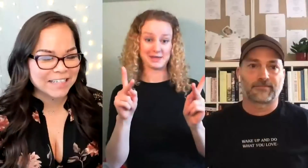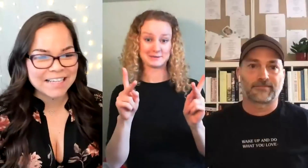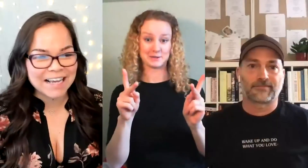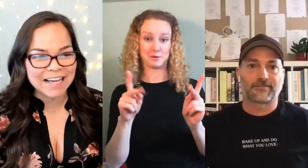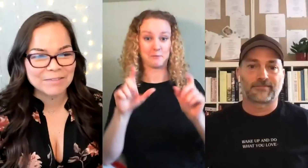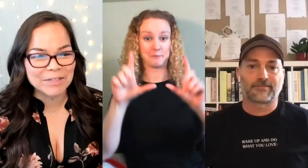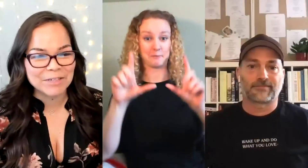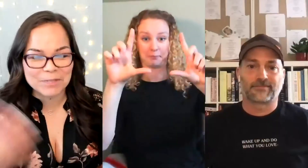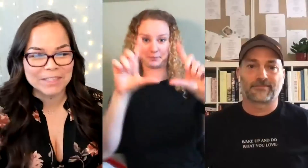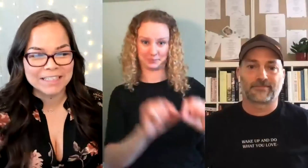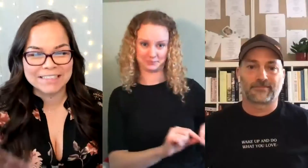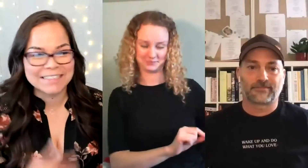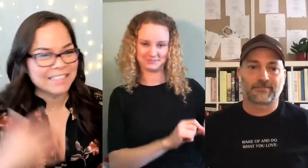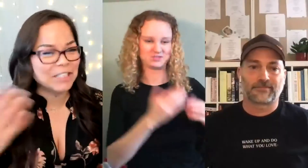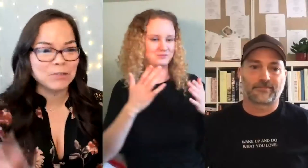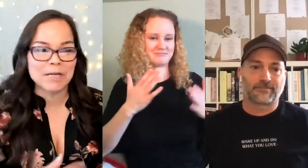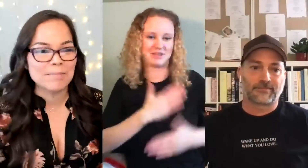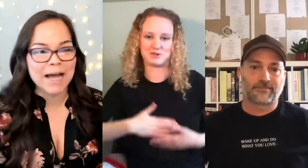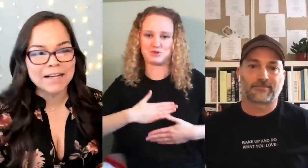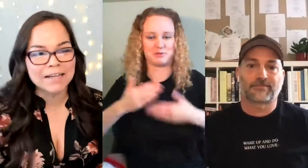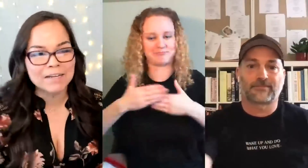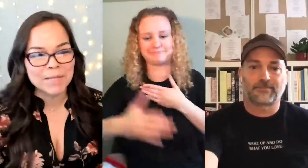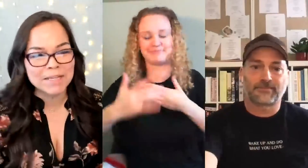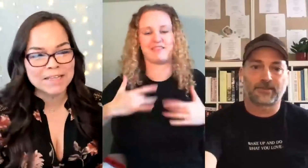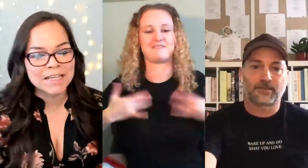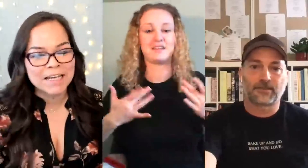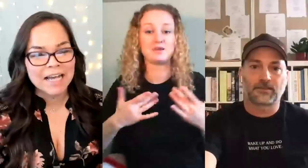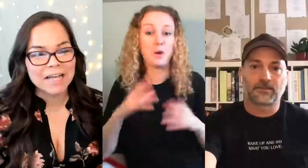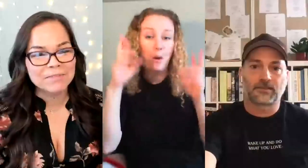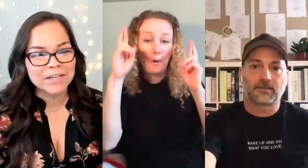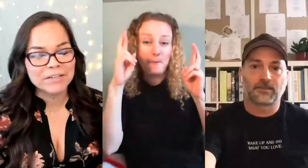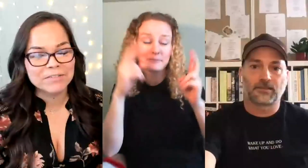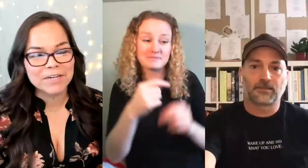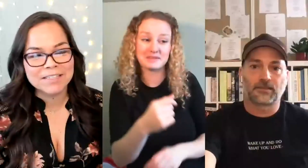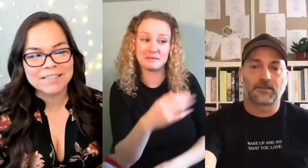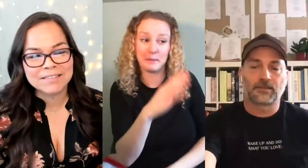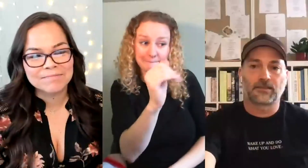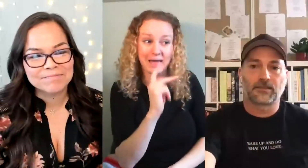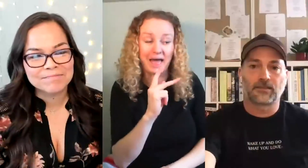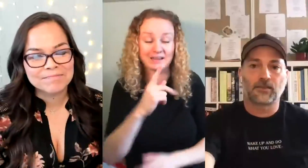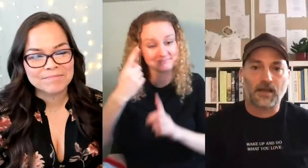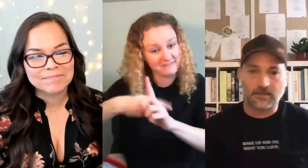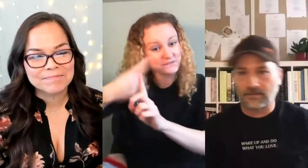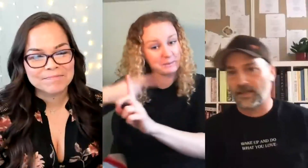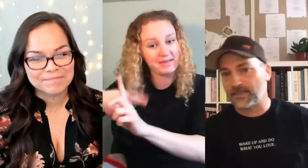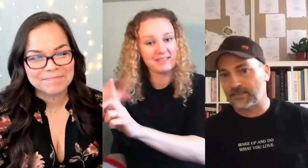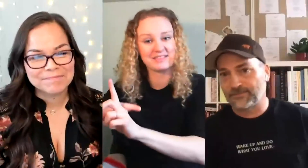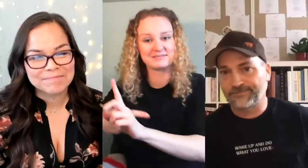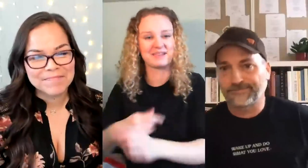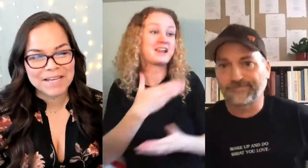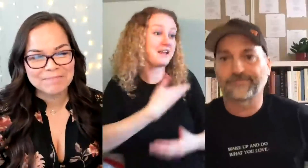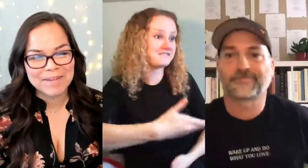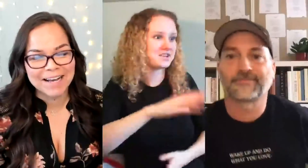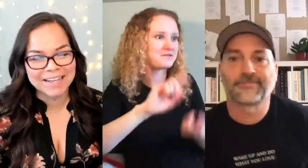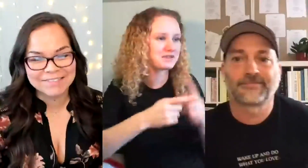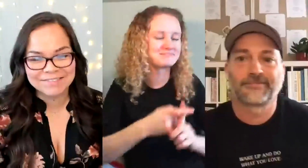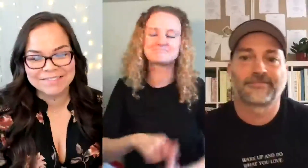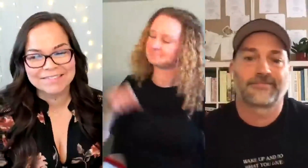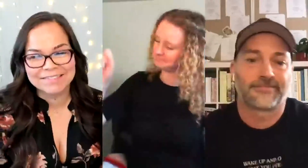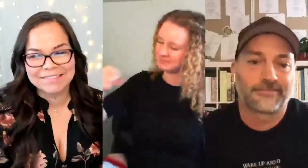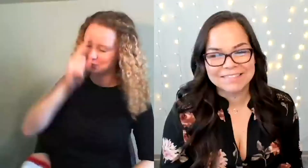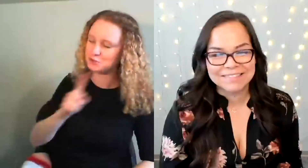the event. And we hope that we see you come back every month and invite all your friends. You got it. Thanks. Okay,